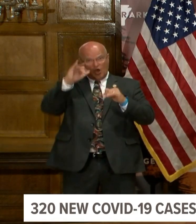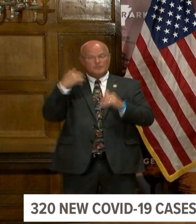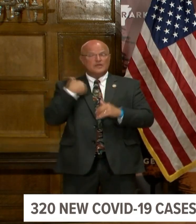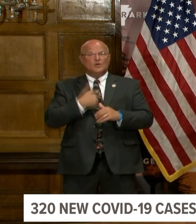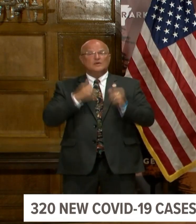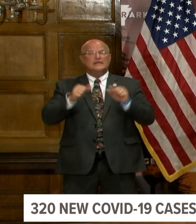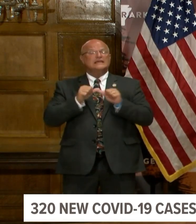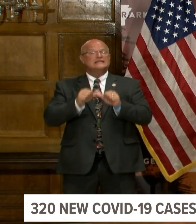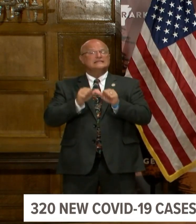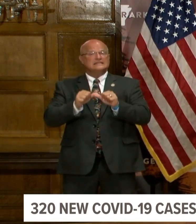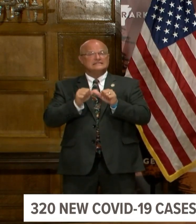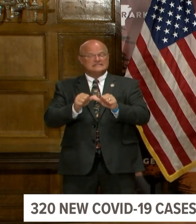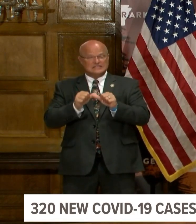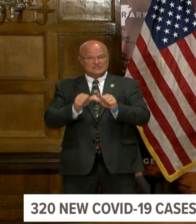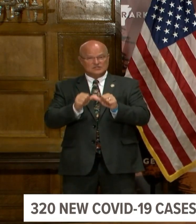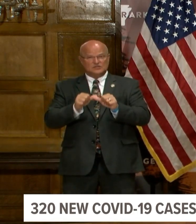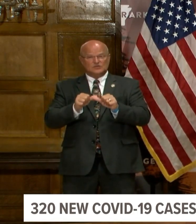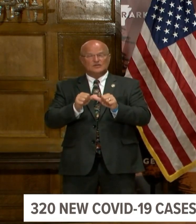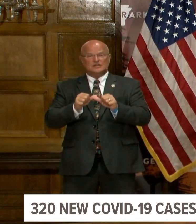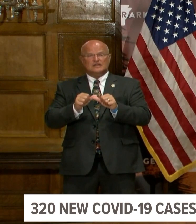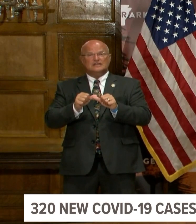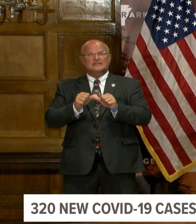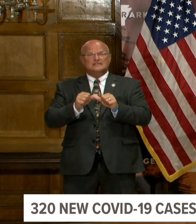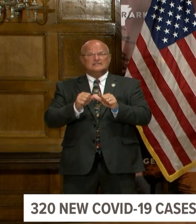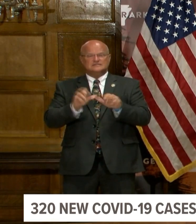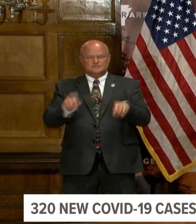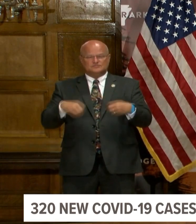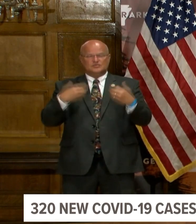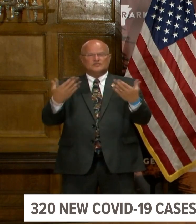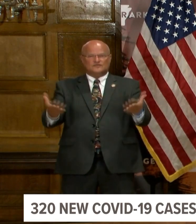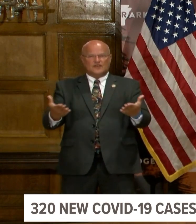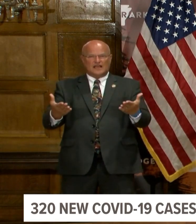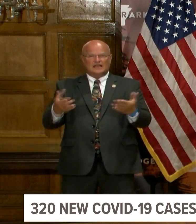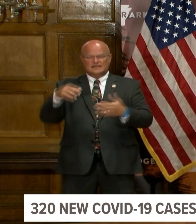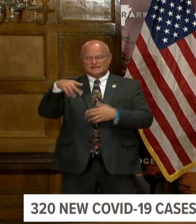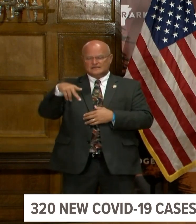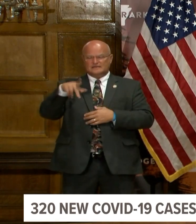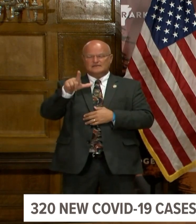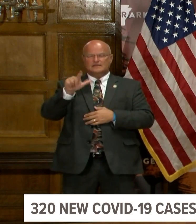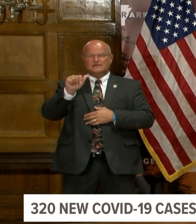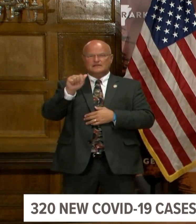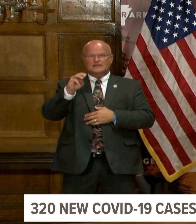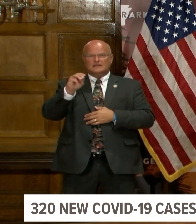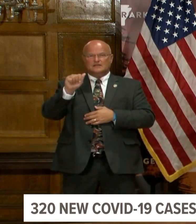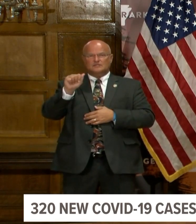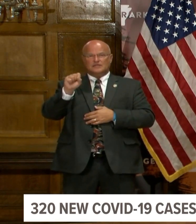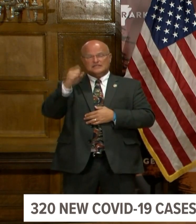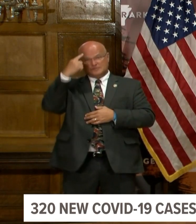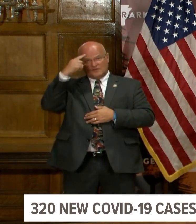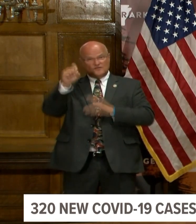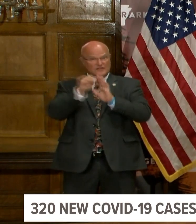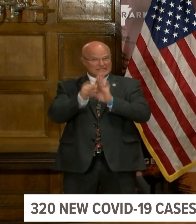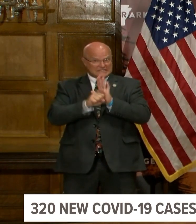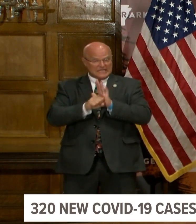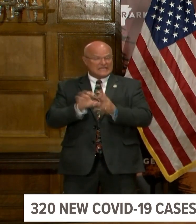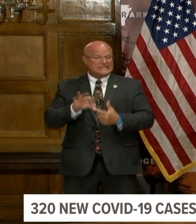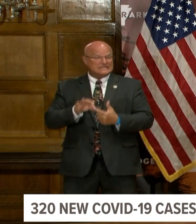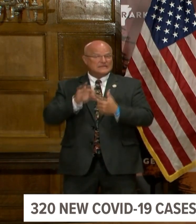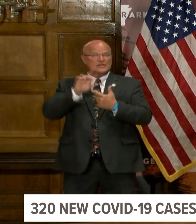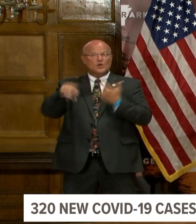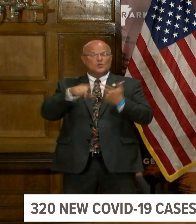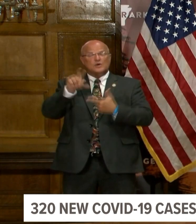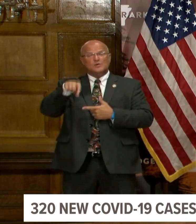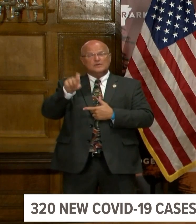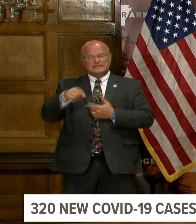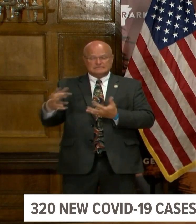can continue to provide convalescent plasma for the state, especially when we need